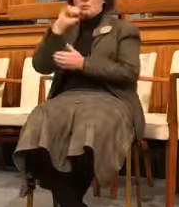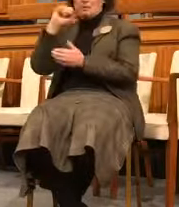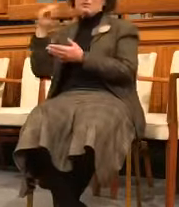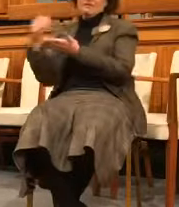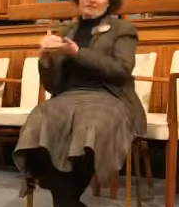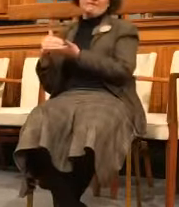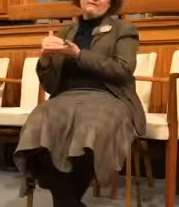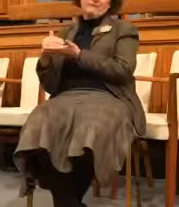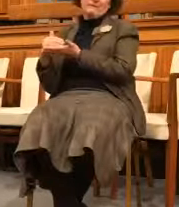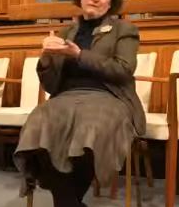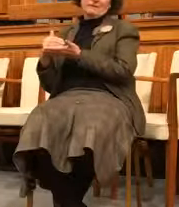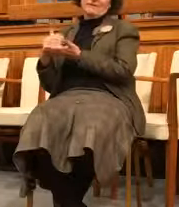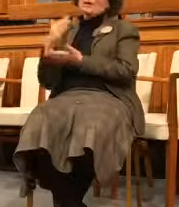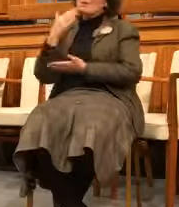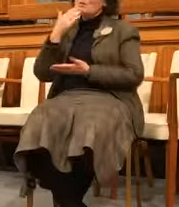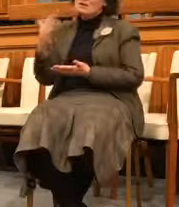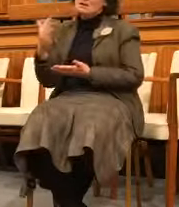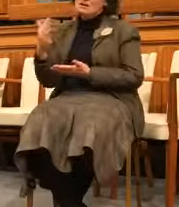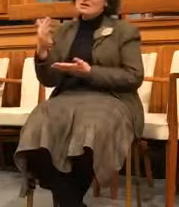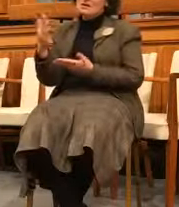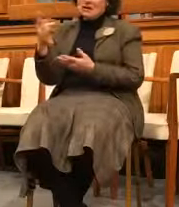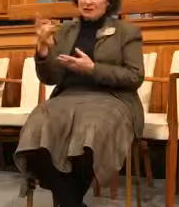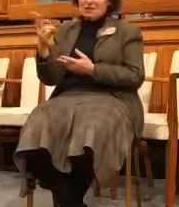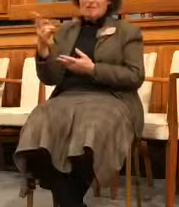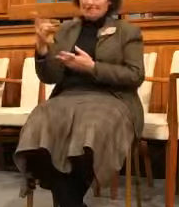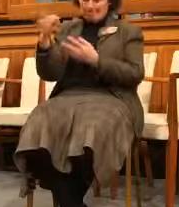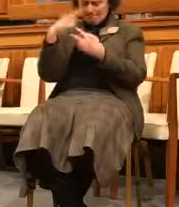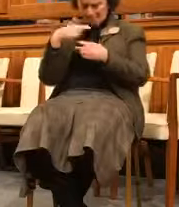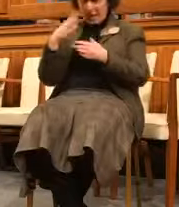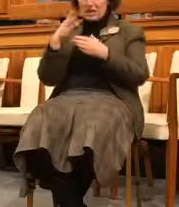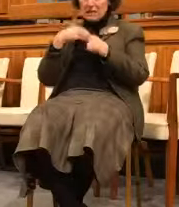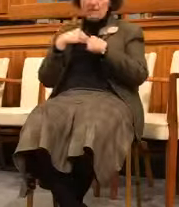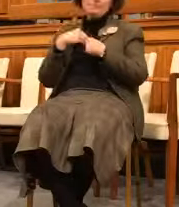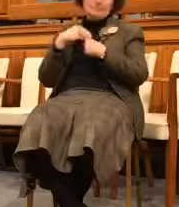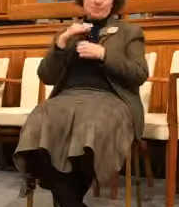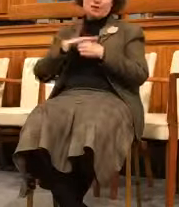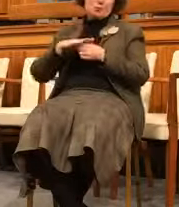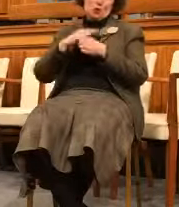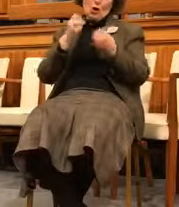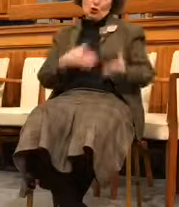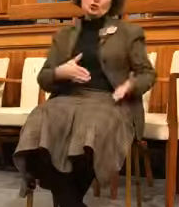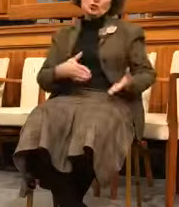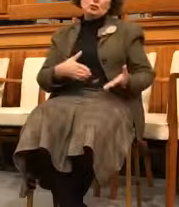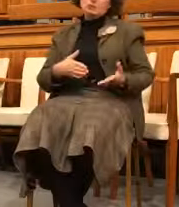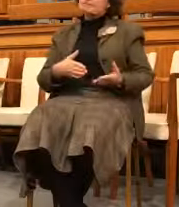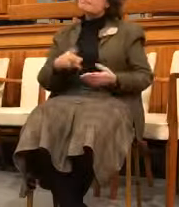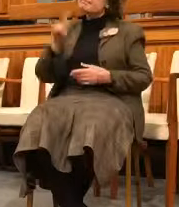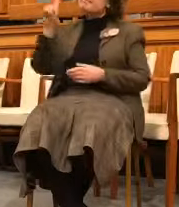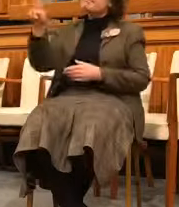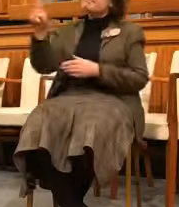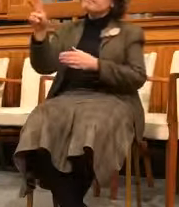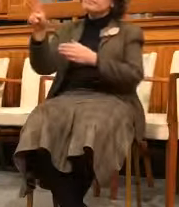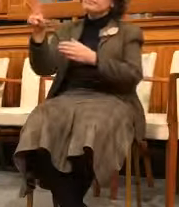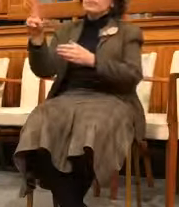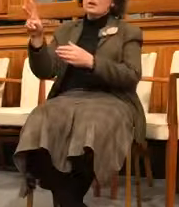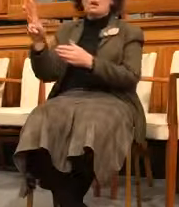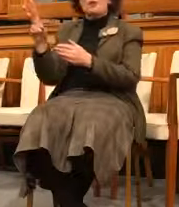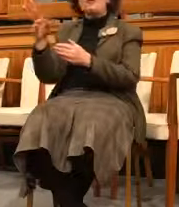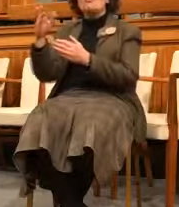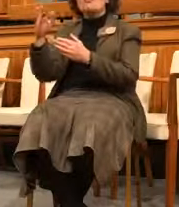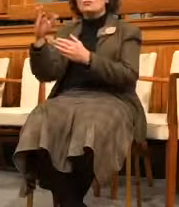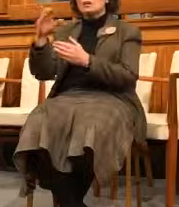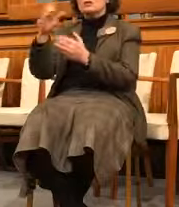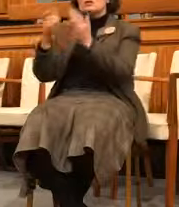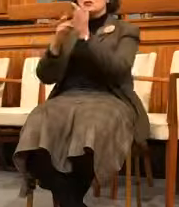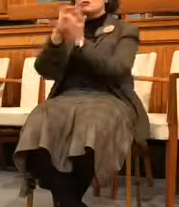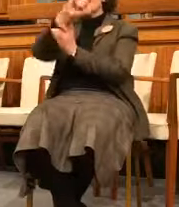lost condition. See the person and work of Christ, the only mediator between God and